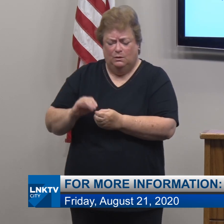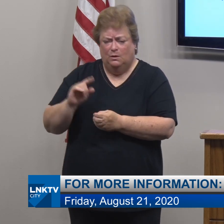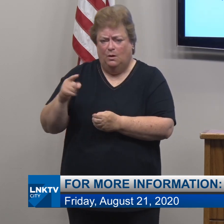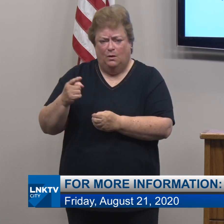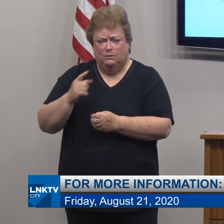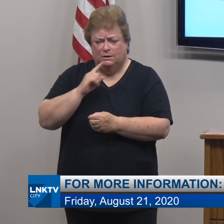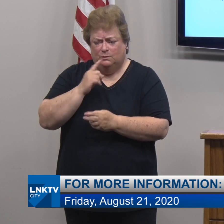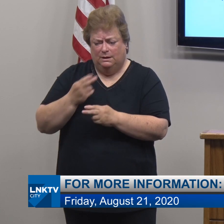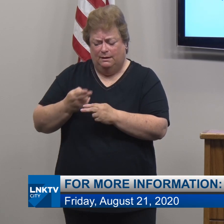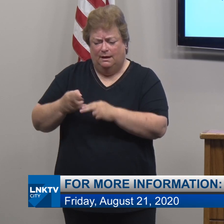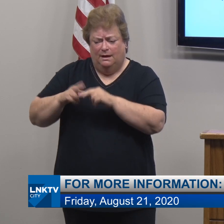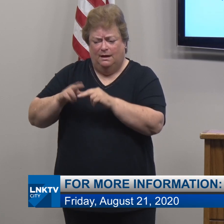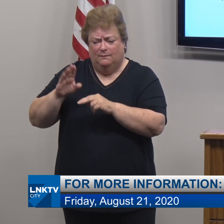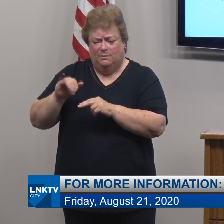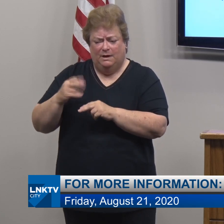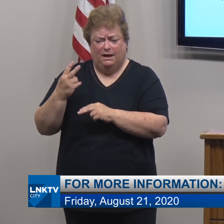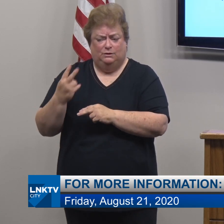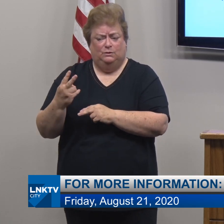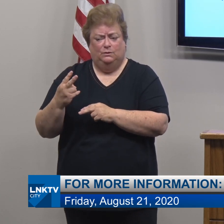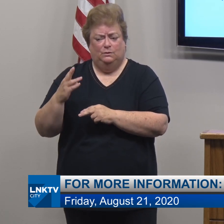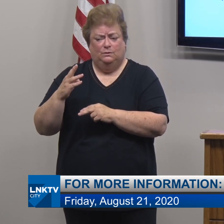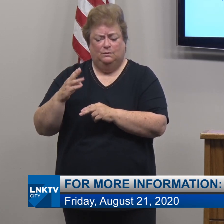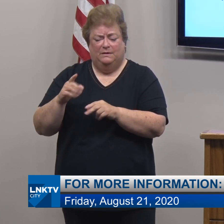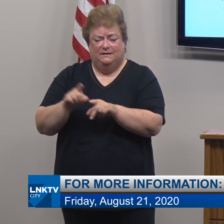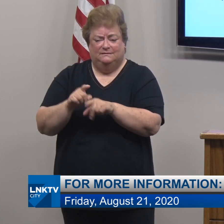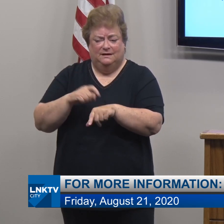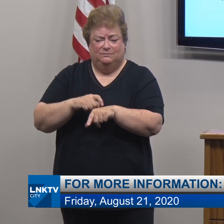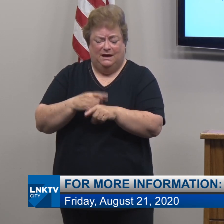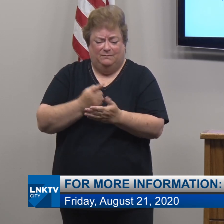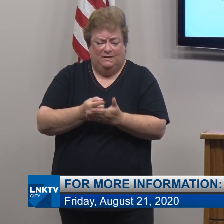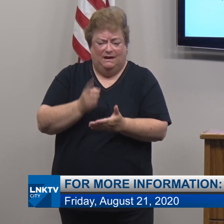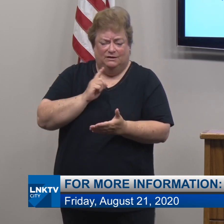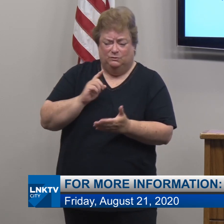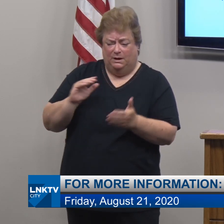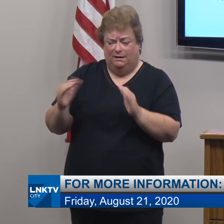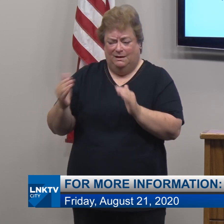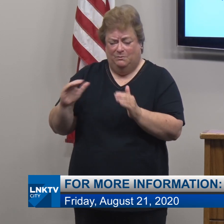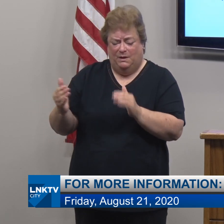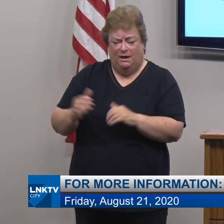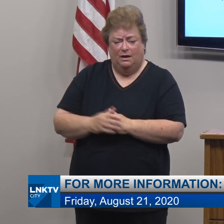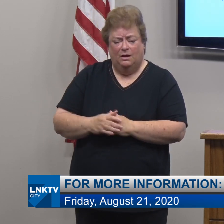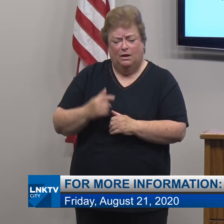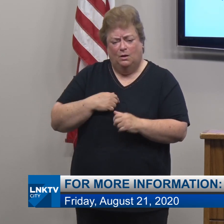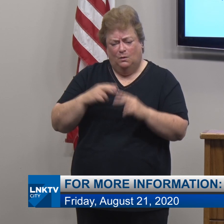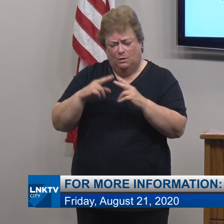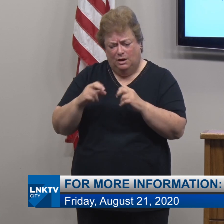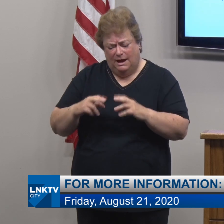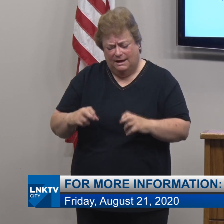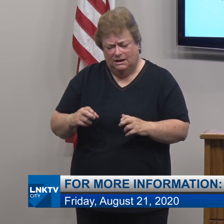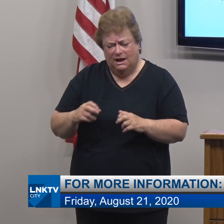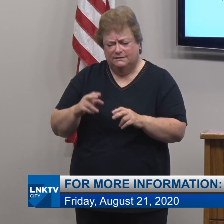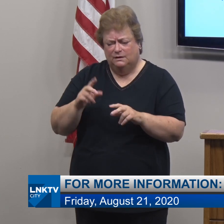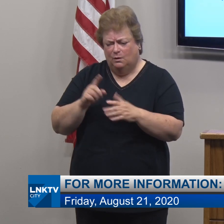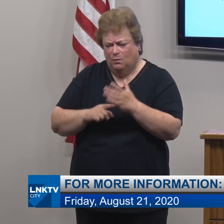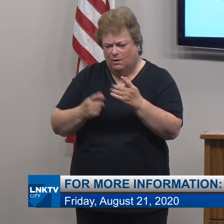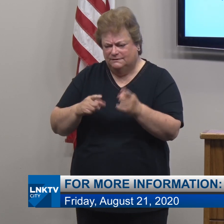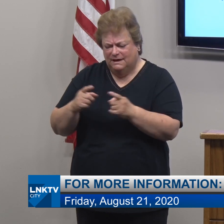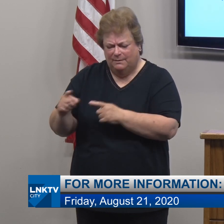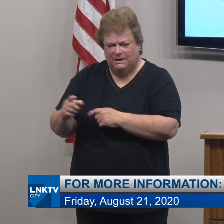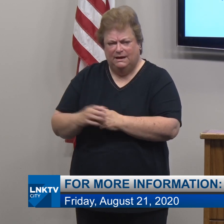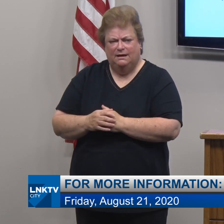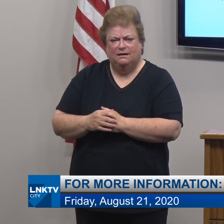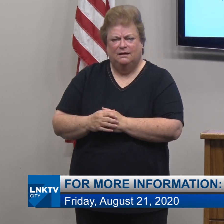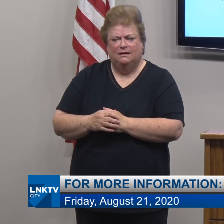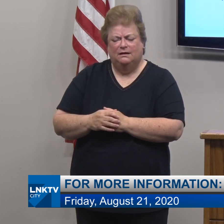2 from the same time last week. And we're analyzing what's happening, if it's having more people in the